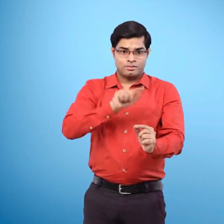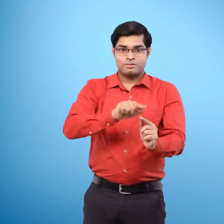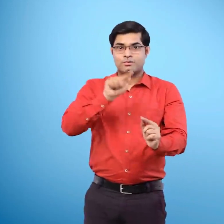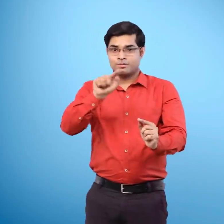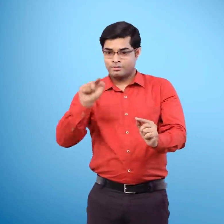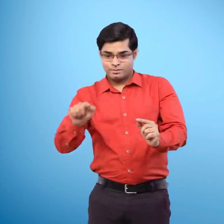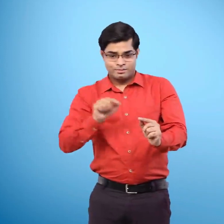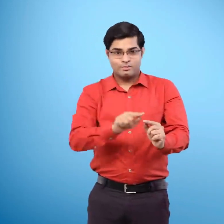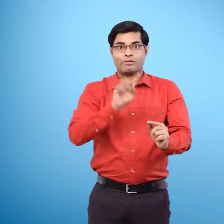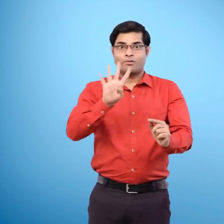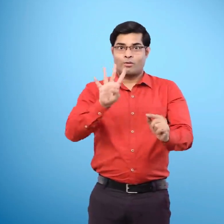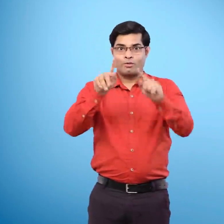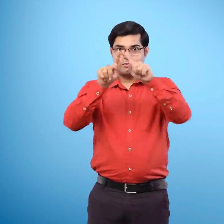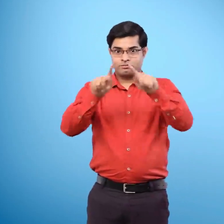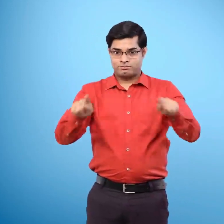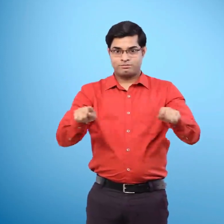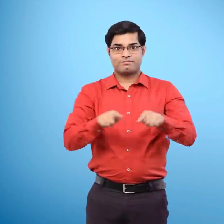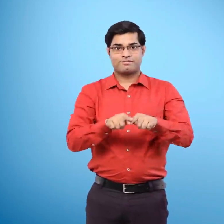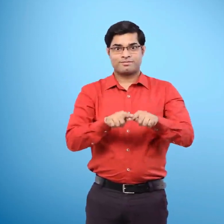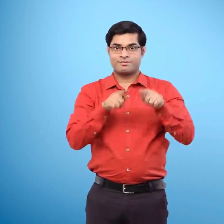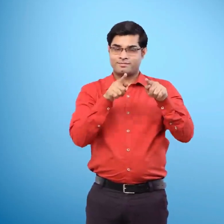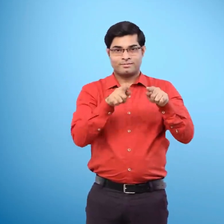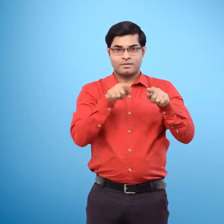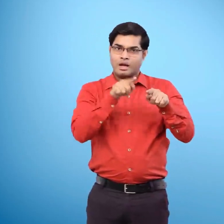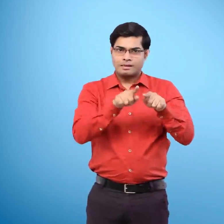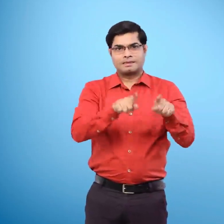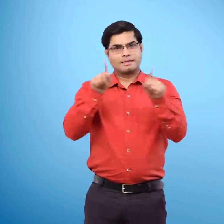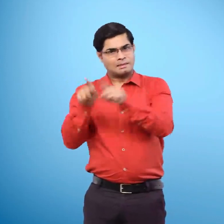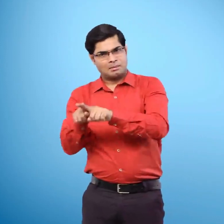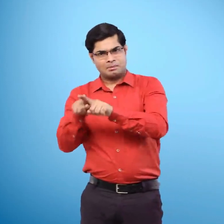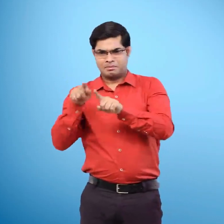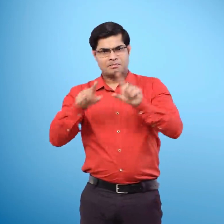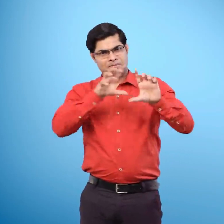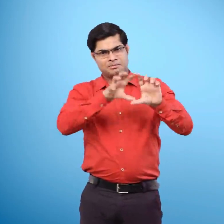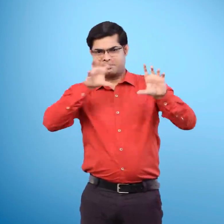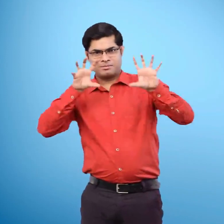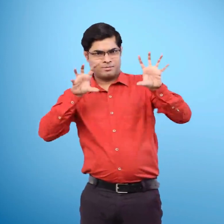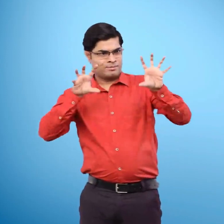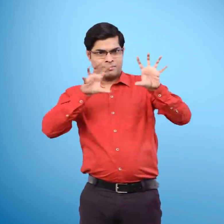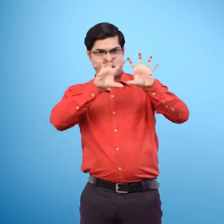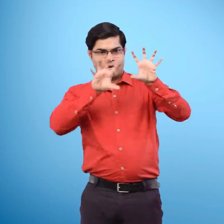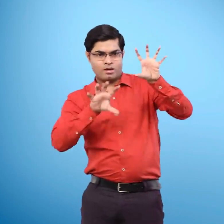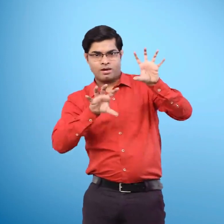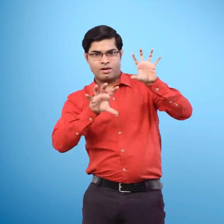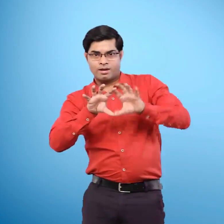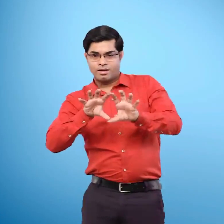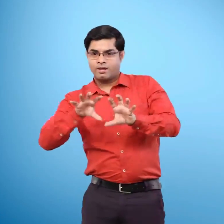The pattern shows 4 leaves arranged in the form of a diamond placed side by side, little